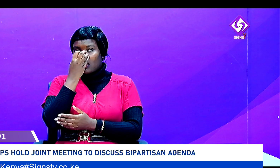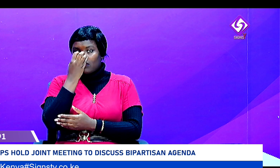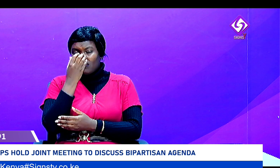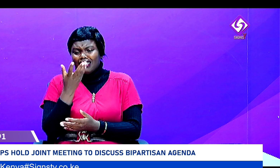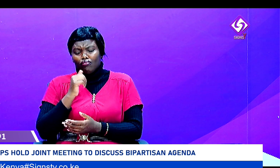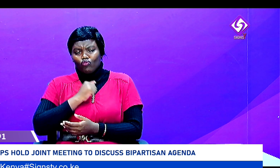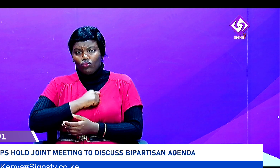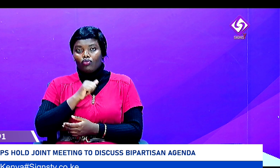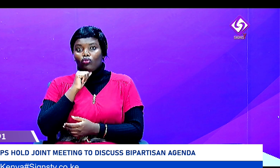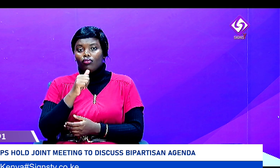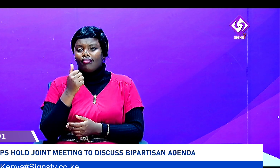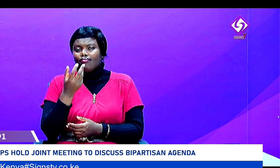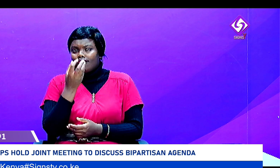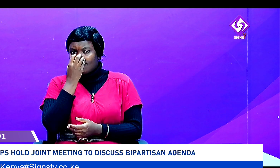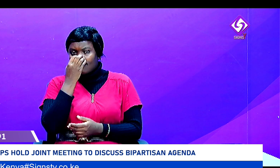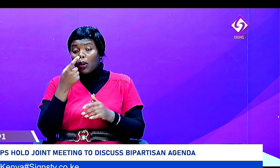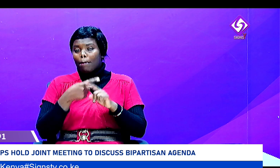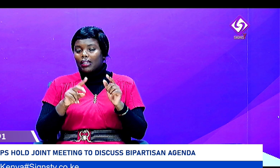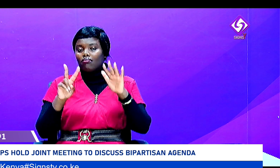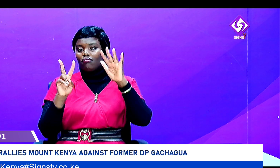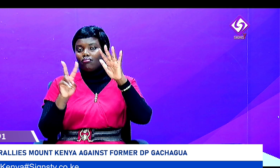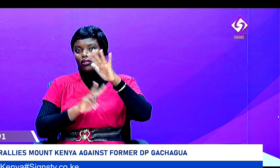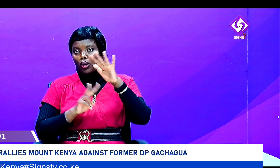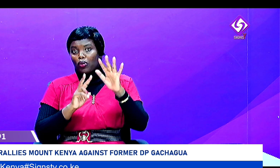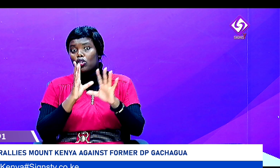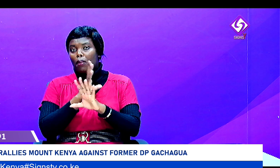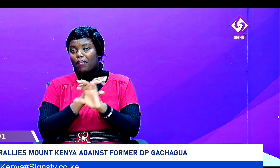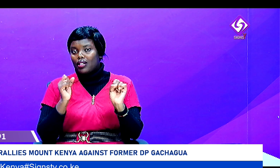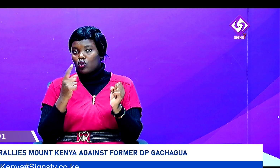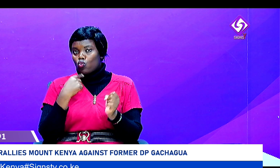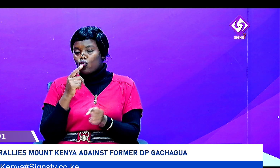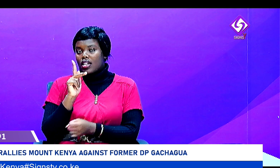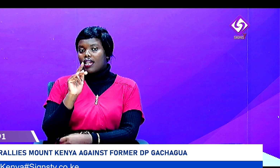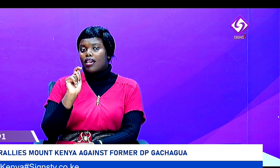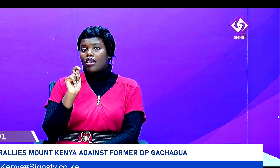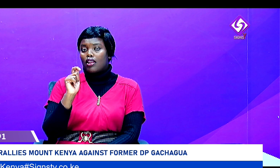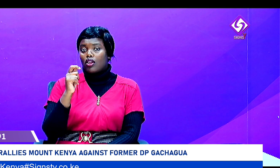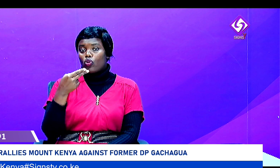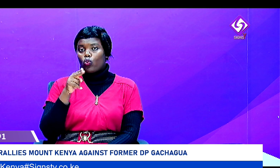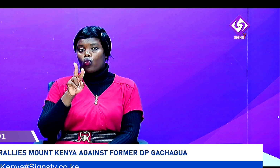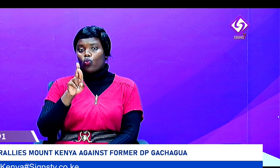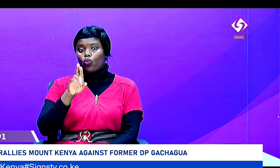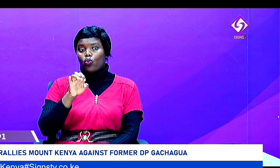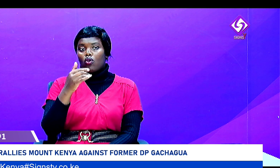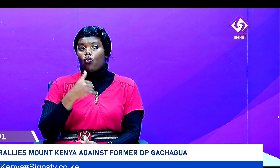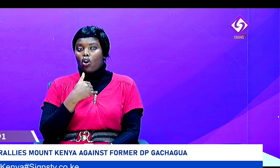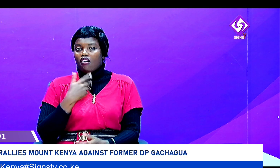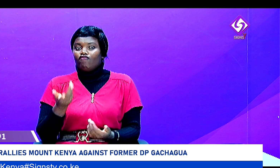in a significant political development, Deputy President Kithure Kindiki has rallied the Mount Kenya region to